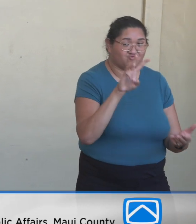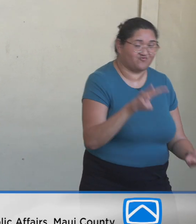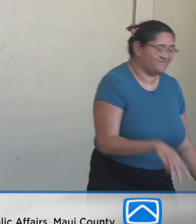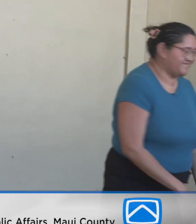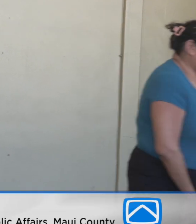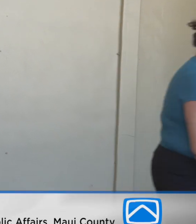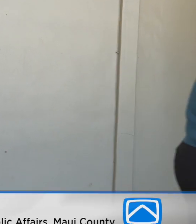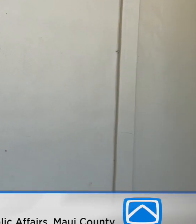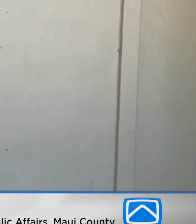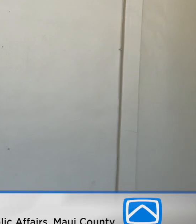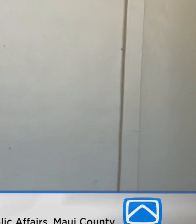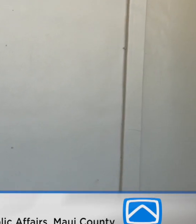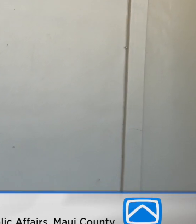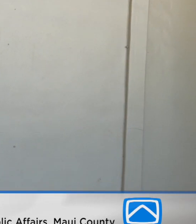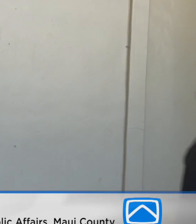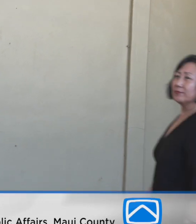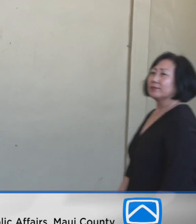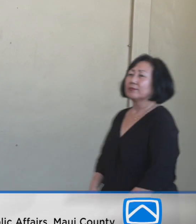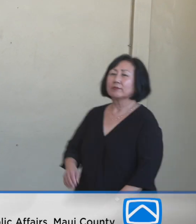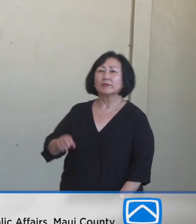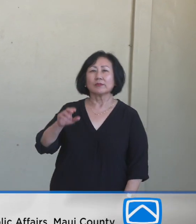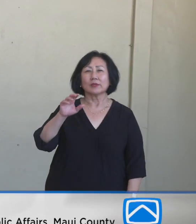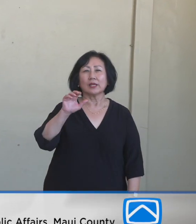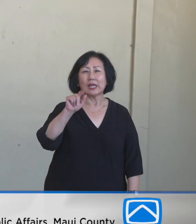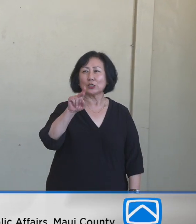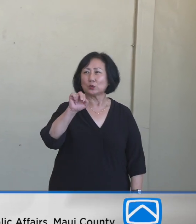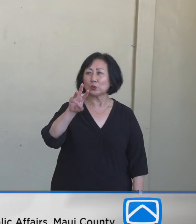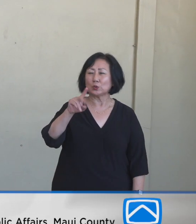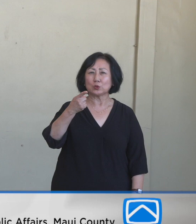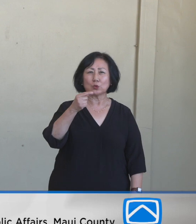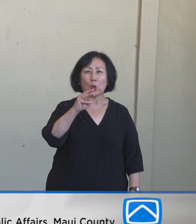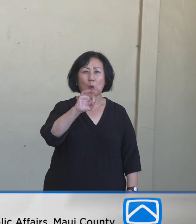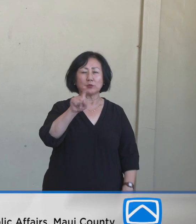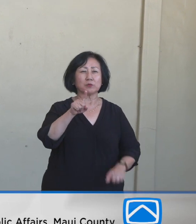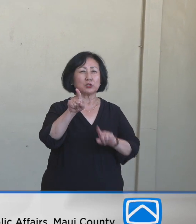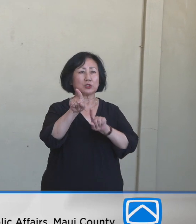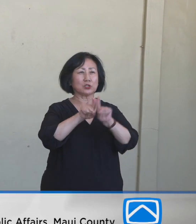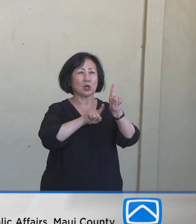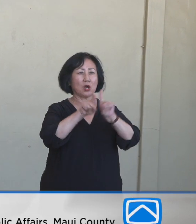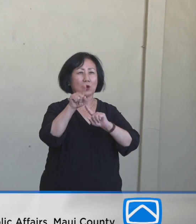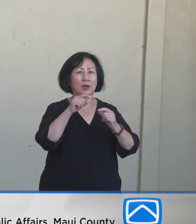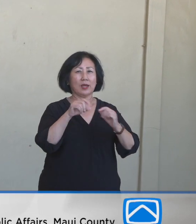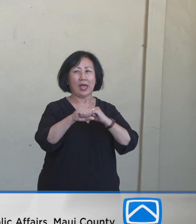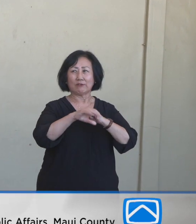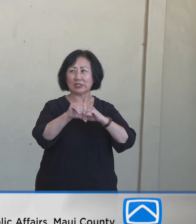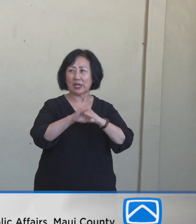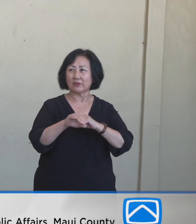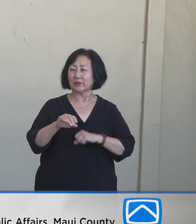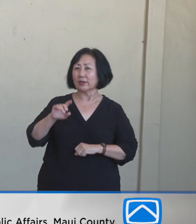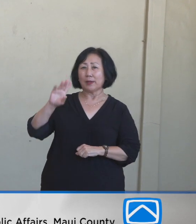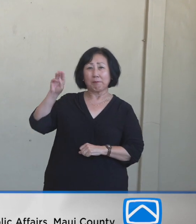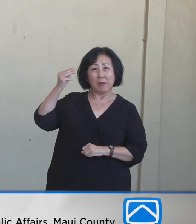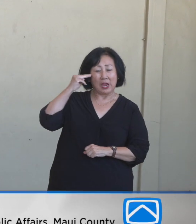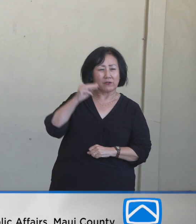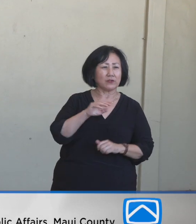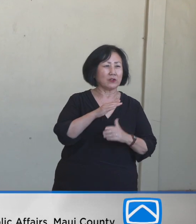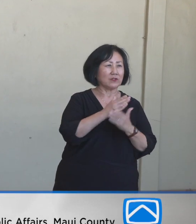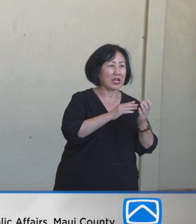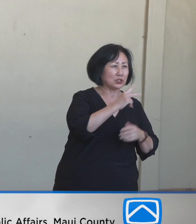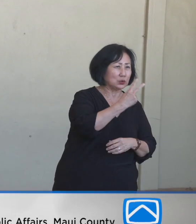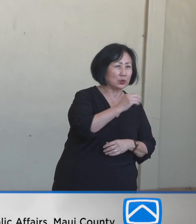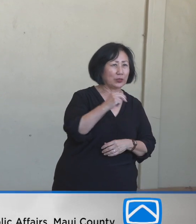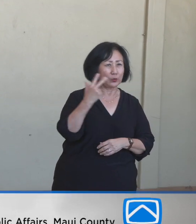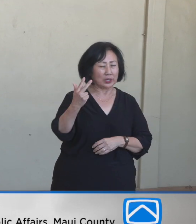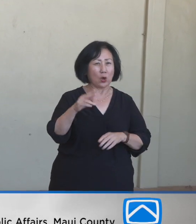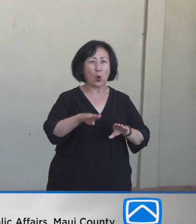question? Andrew Gomes, our advertiser. For Mayor Bissen, regarding the phase 2 and 3 reopening for West Maui